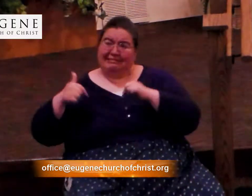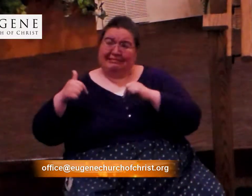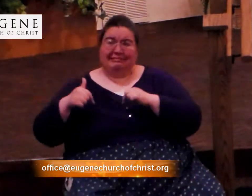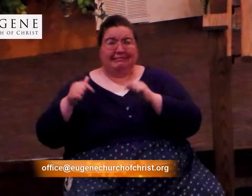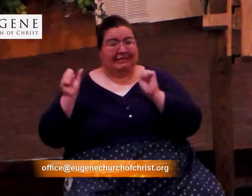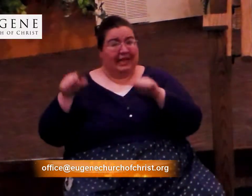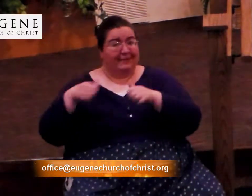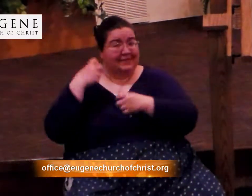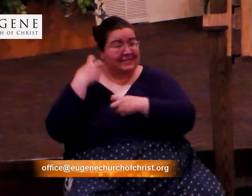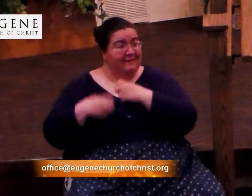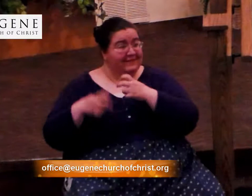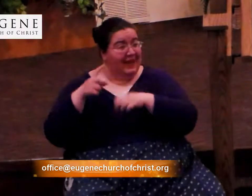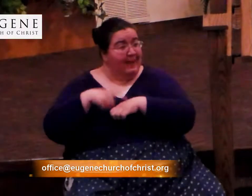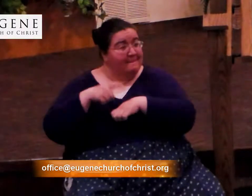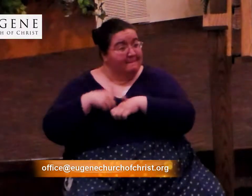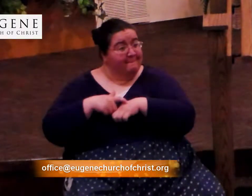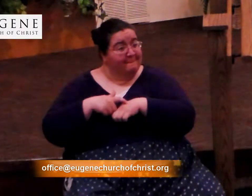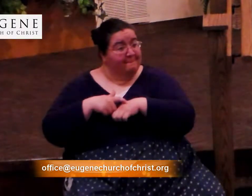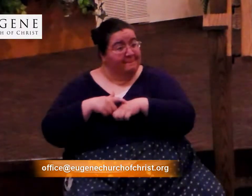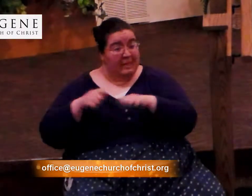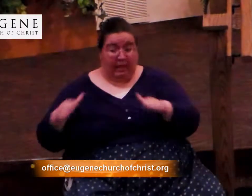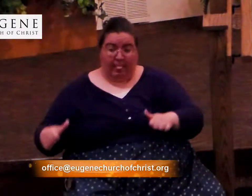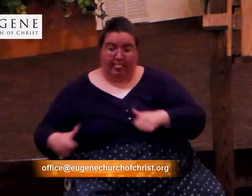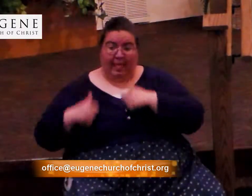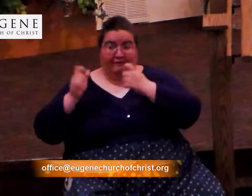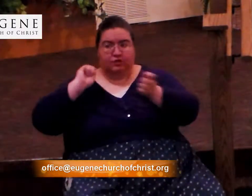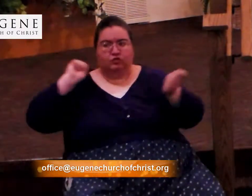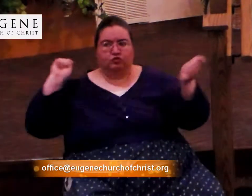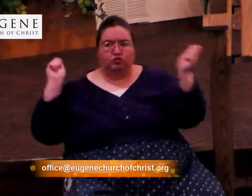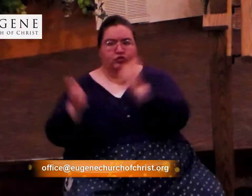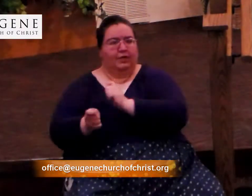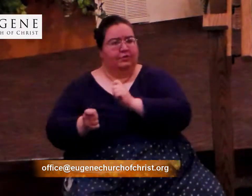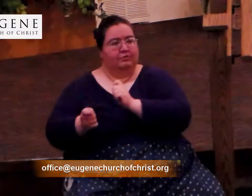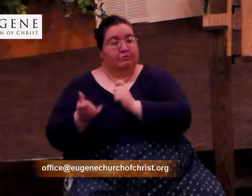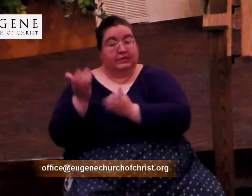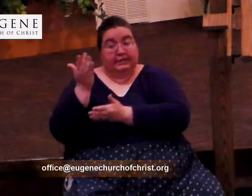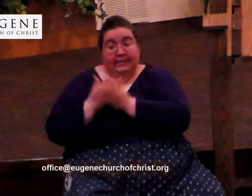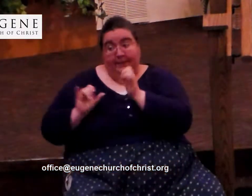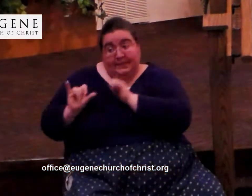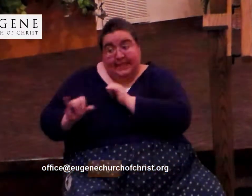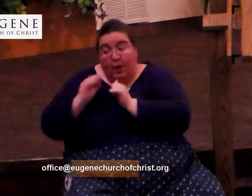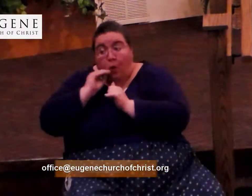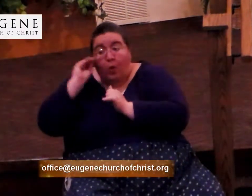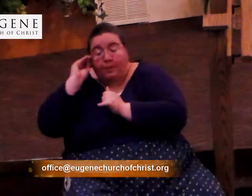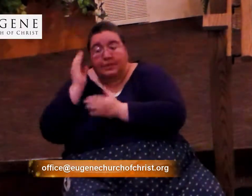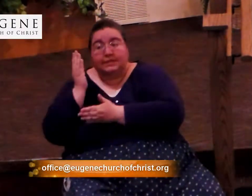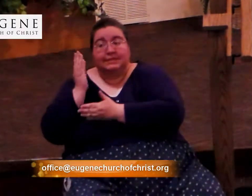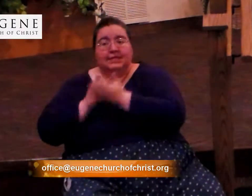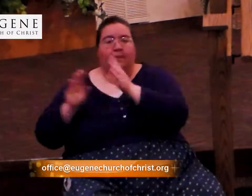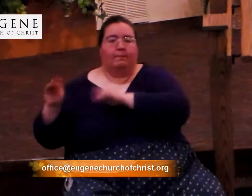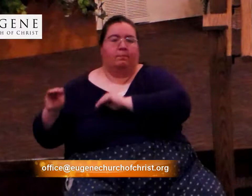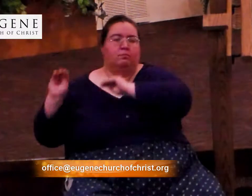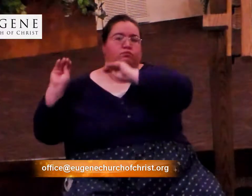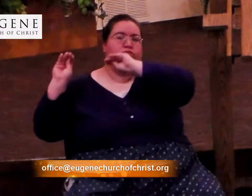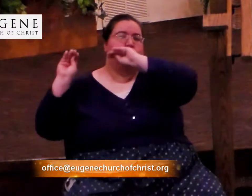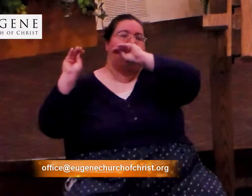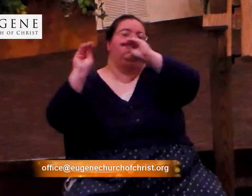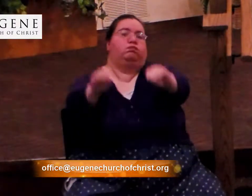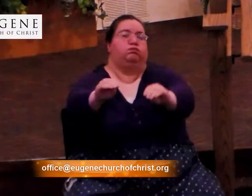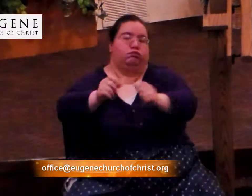life is about to change in a big way. Now, some are still going to be around home, some are still going to be nearby, some are going to be further away doing different things.